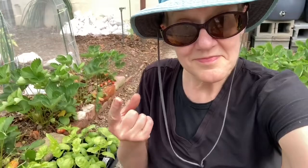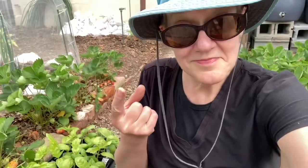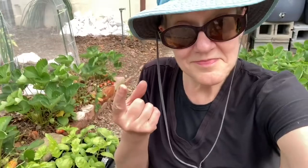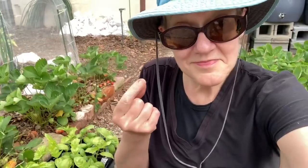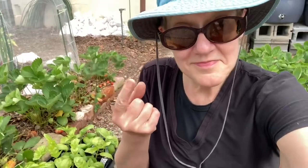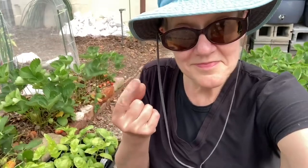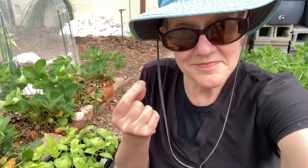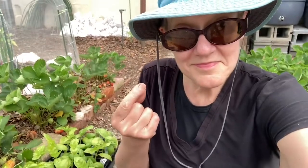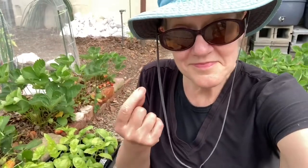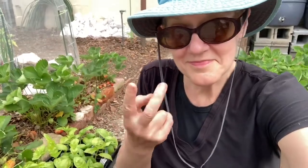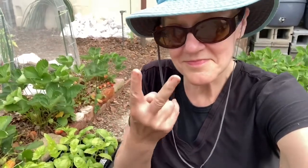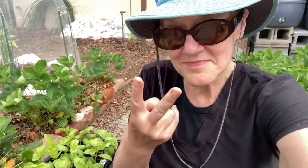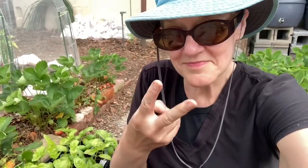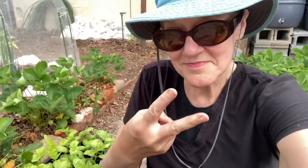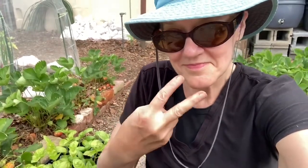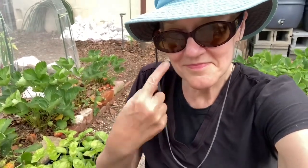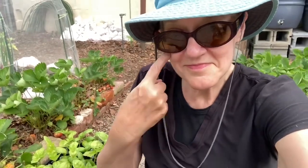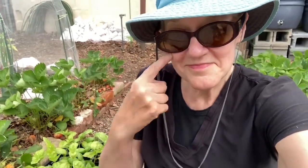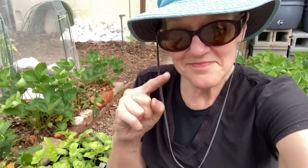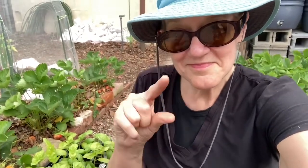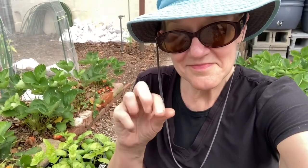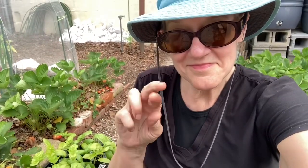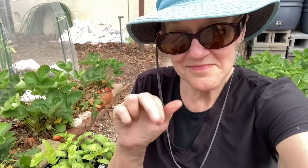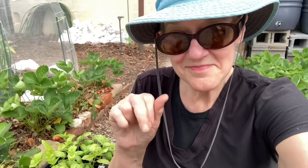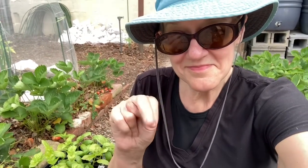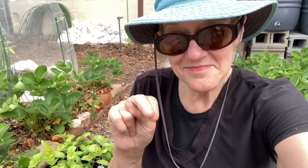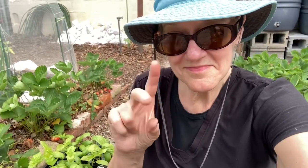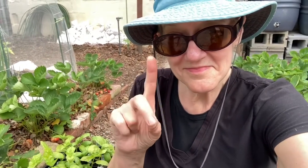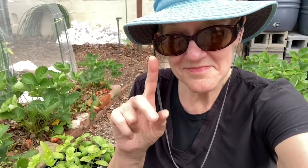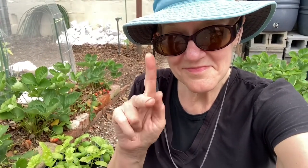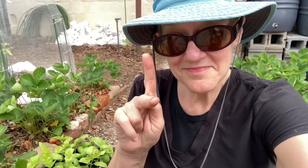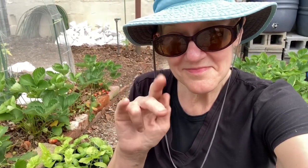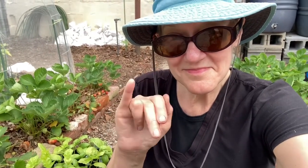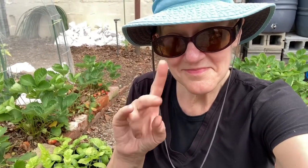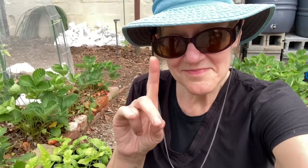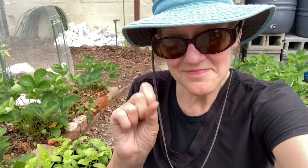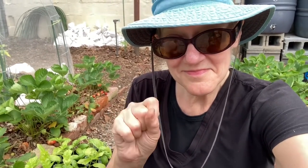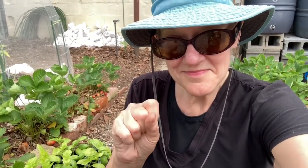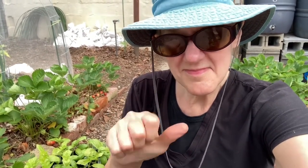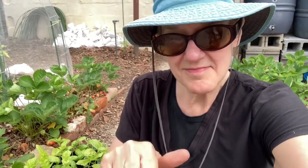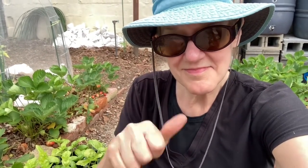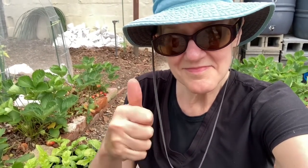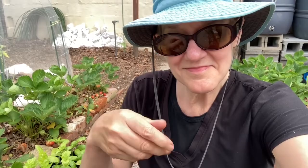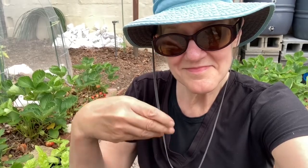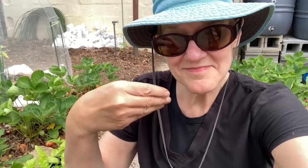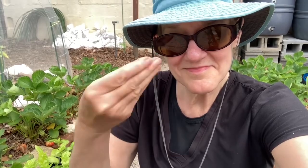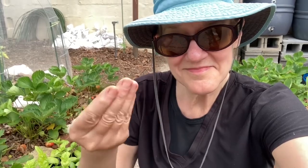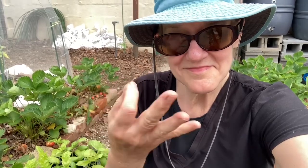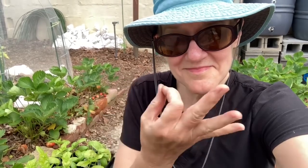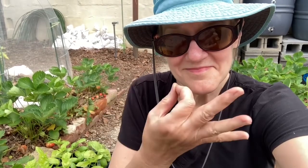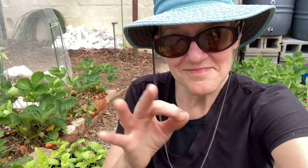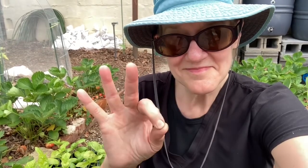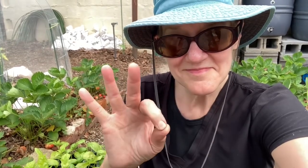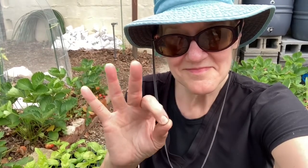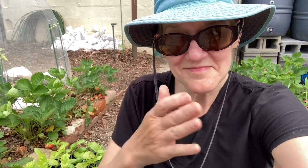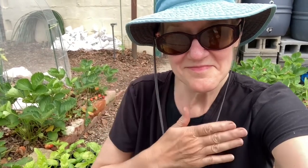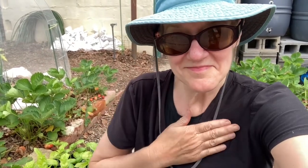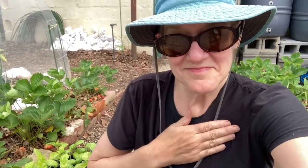Now, what am I going to do with all these that are left over? Well, 2 we'll save for the grandkids, and the rest I'm going to give away free to